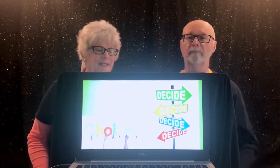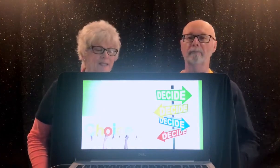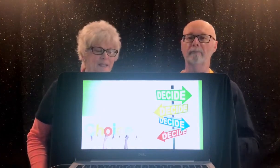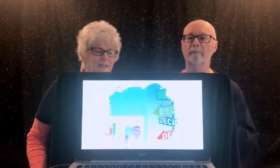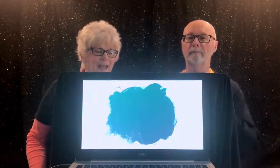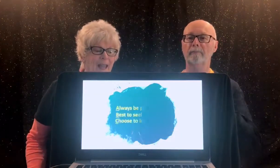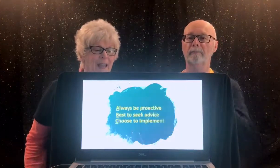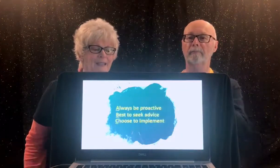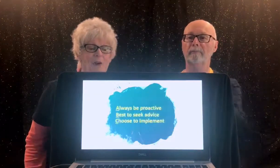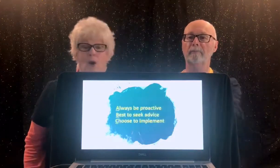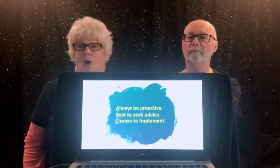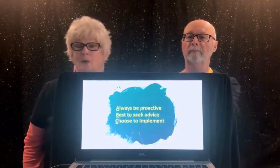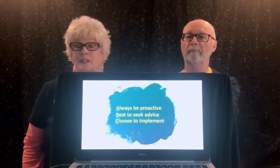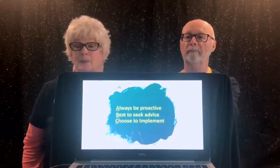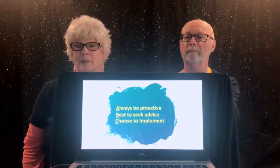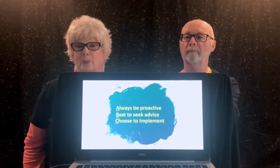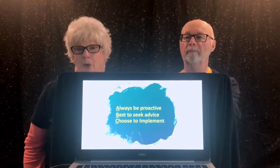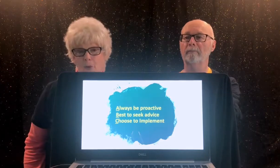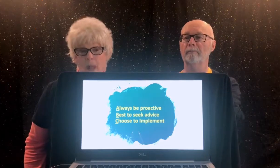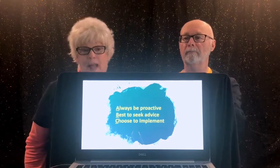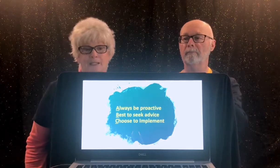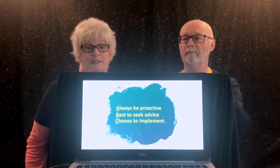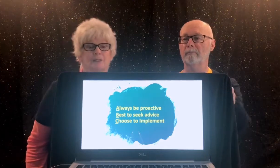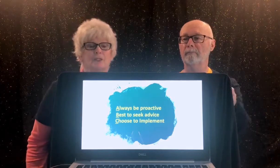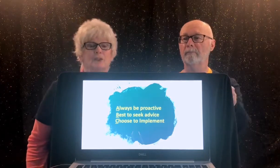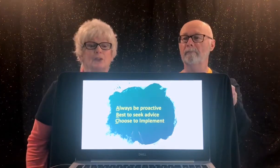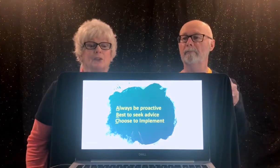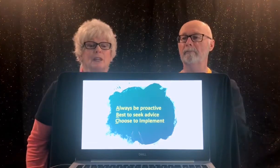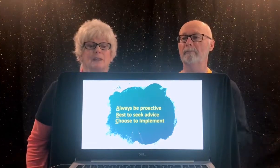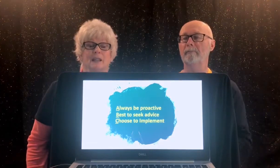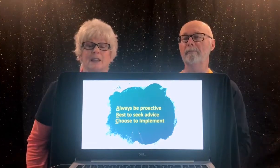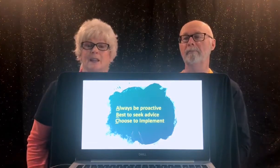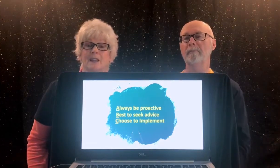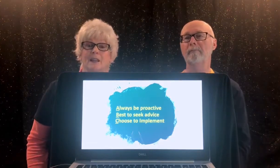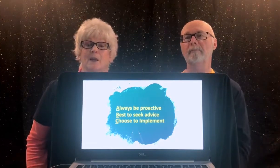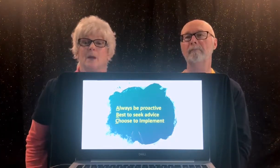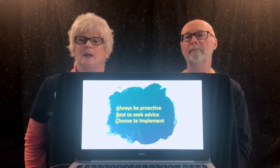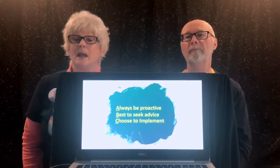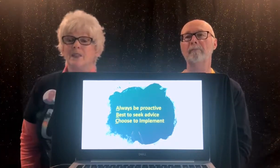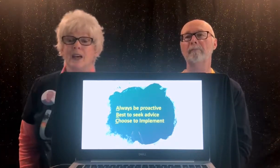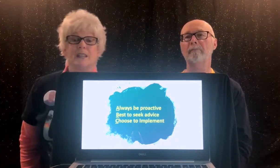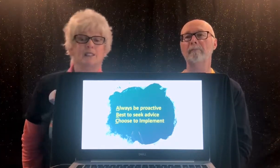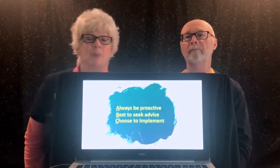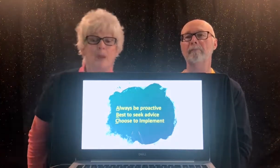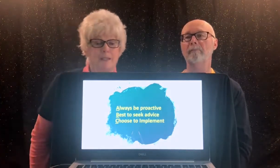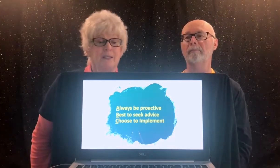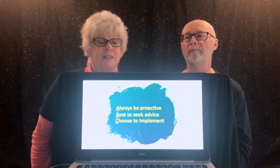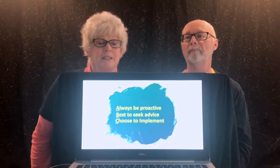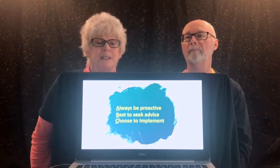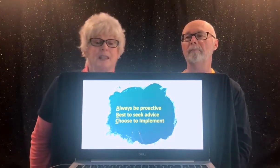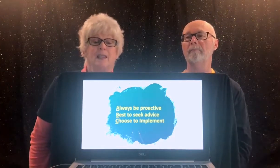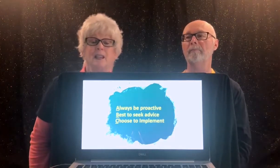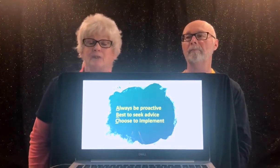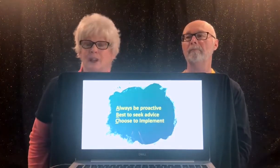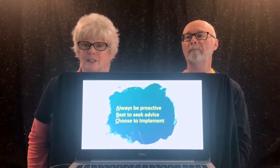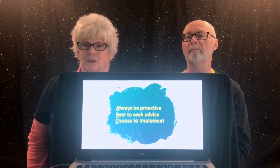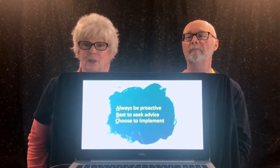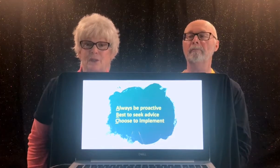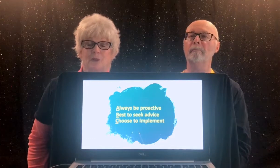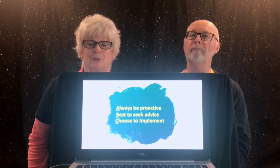ABCs, A, to always be proactive in your own healing, and that it's best to seek advice from other